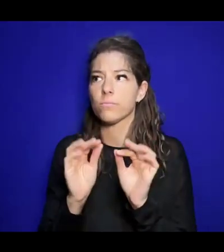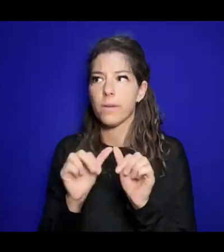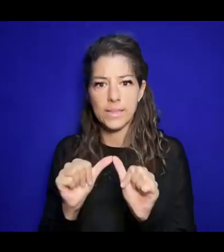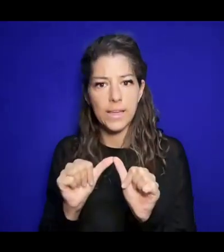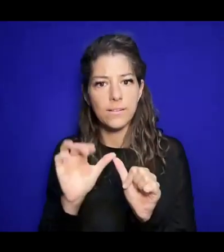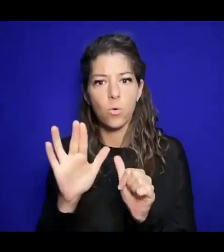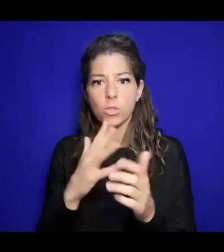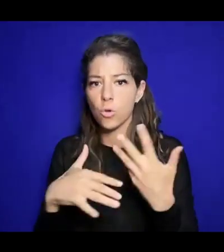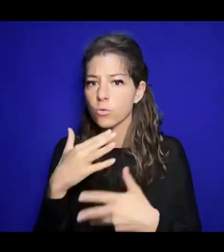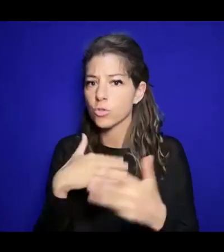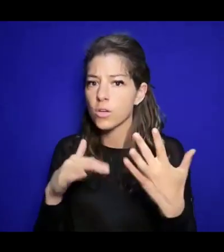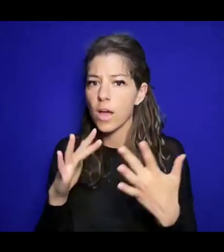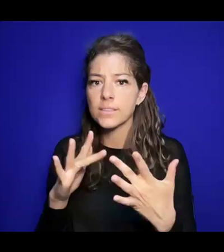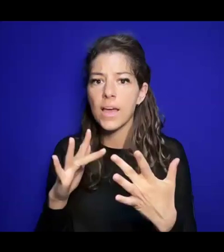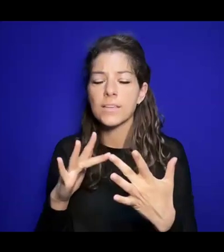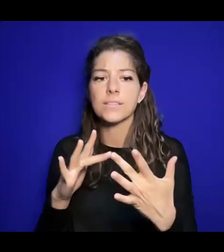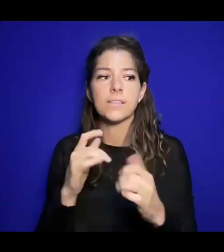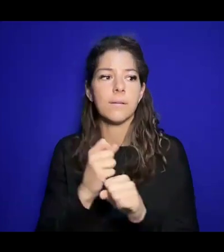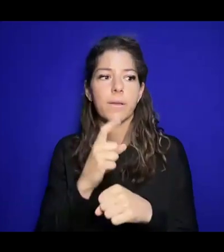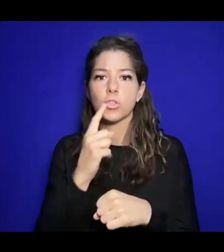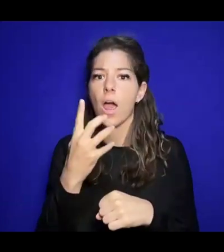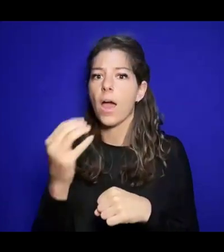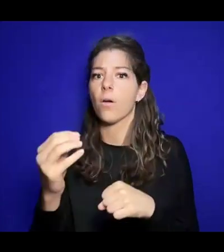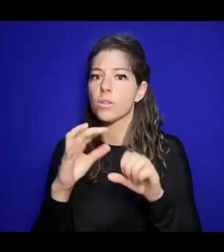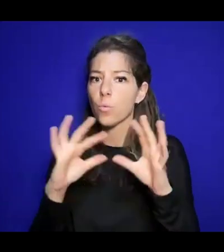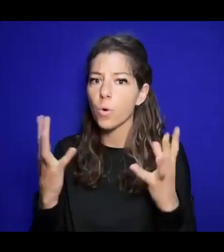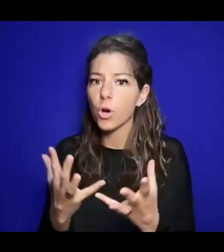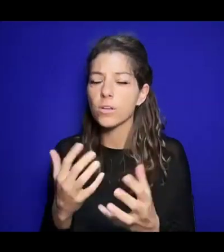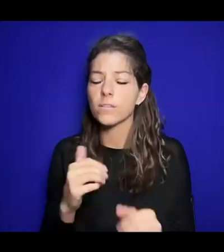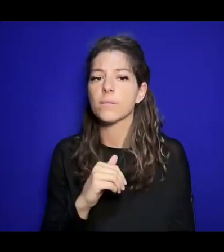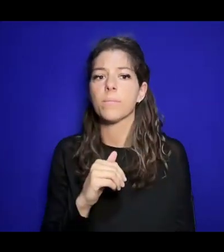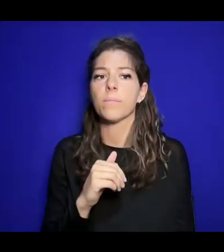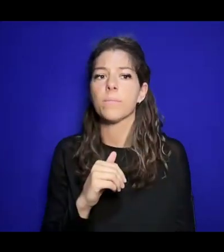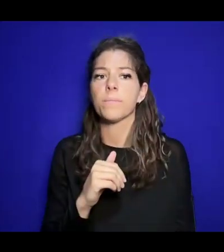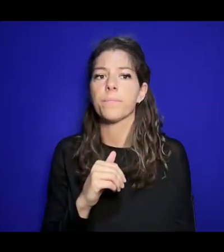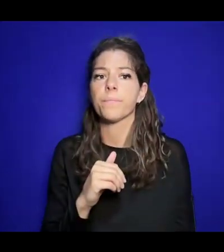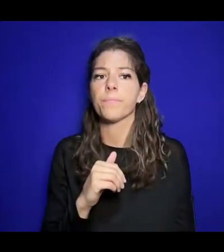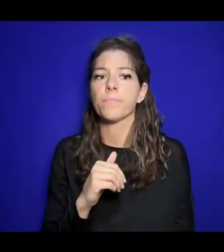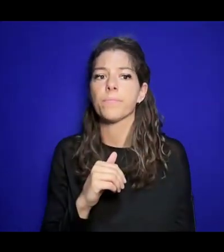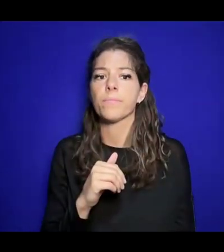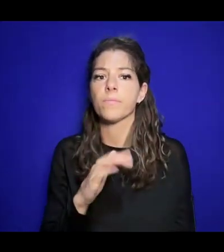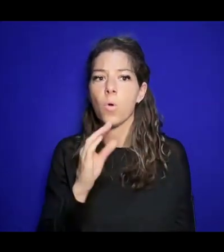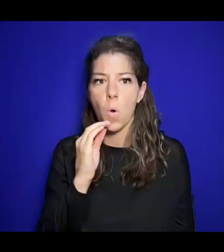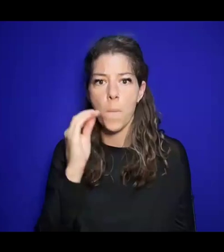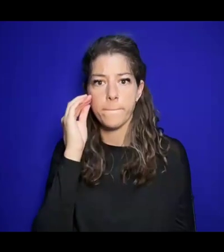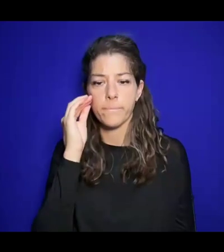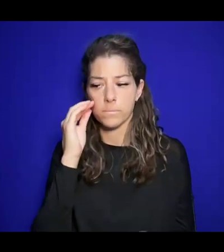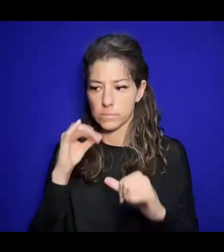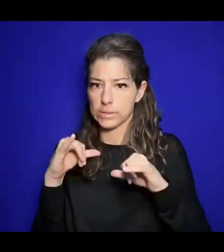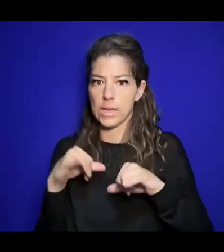maintain your social contacts, be sure you're getting out in the world. Harboring in your house is not